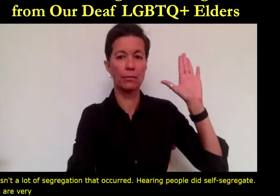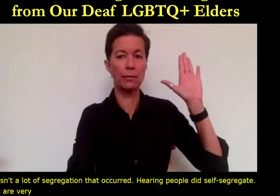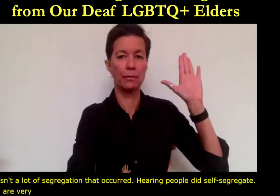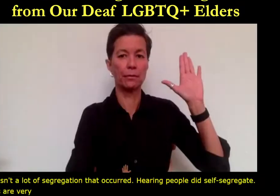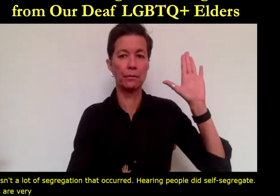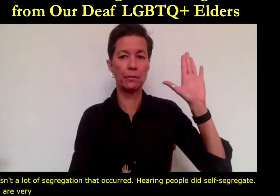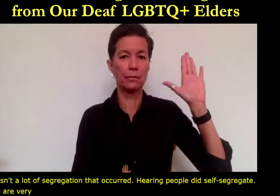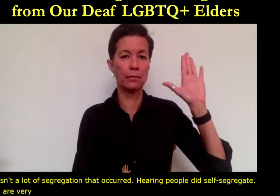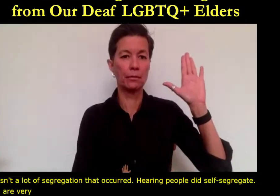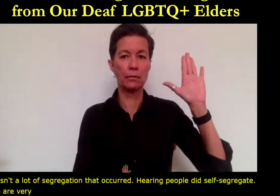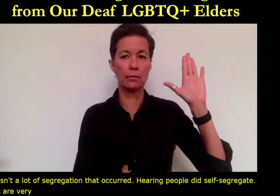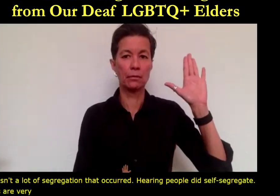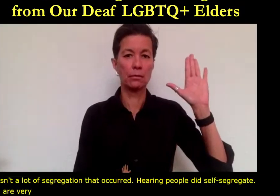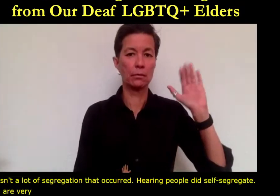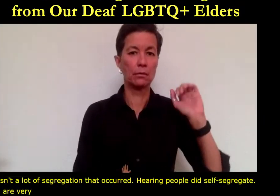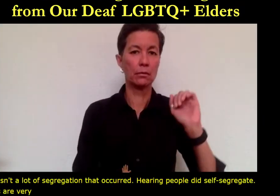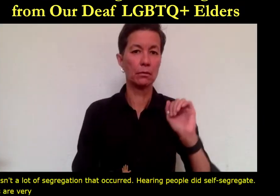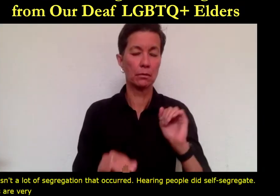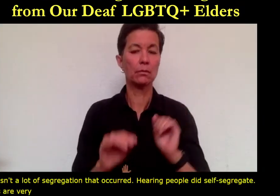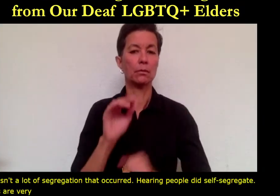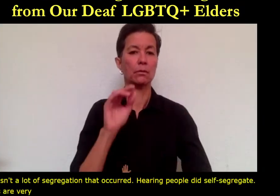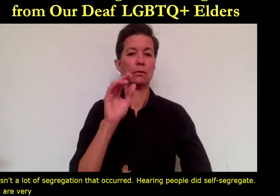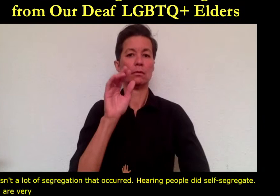Jerry says, Coco?